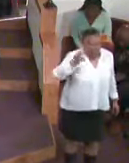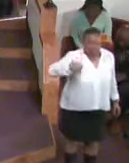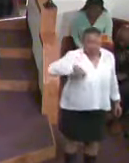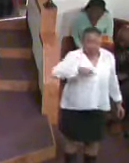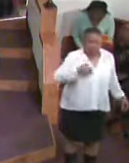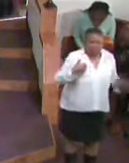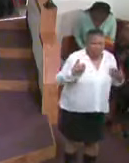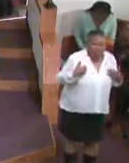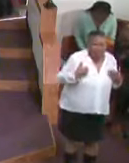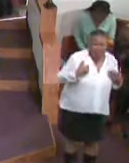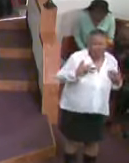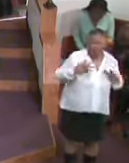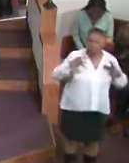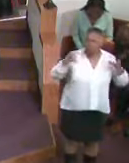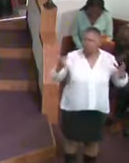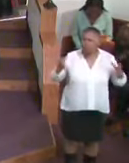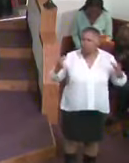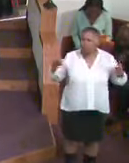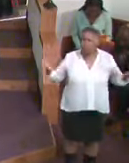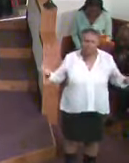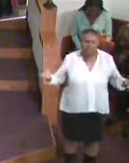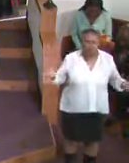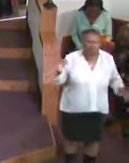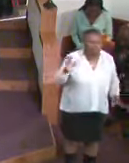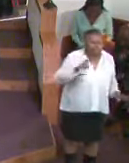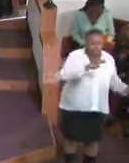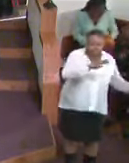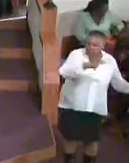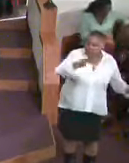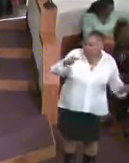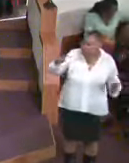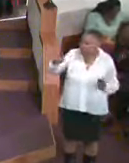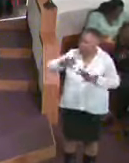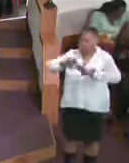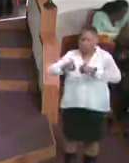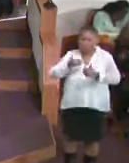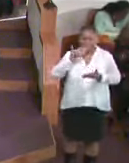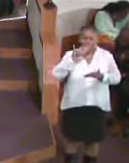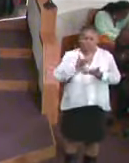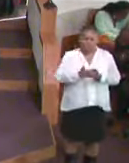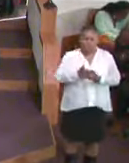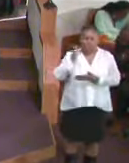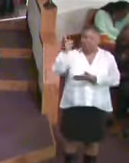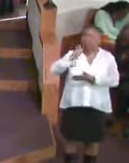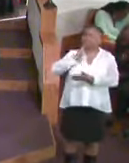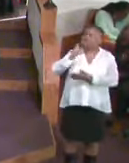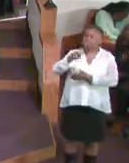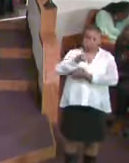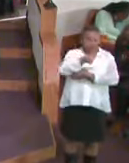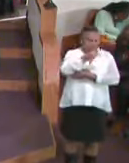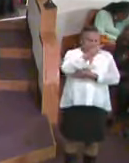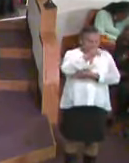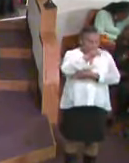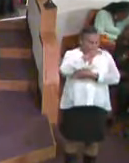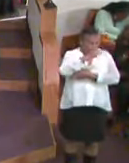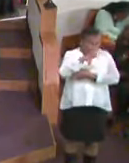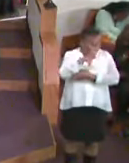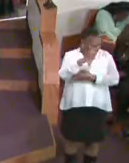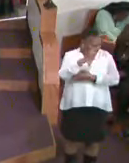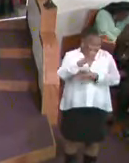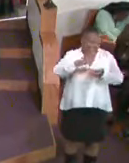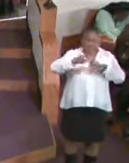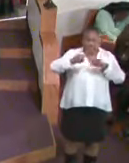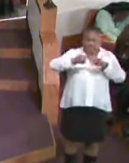things. And then we look around at how good he is to Gethsemane. Not only Gethsemane, this